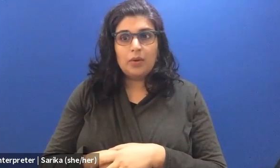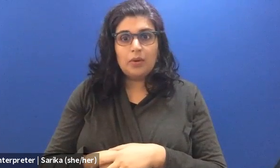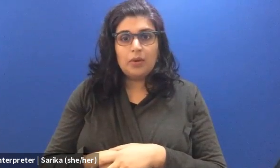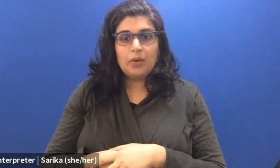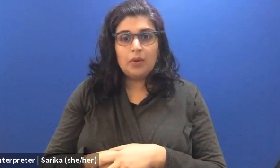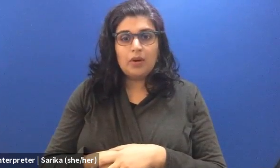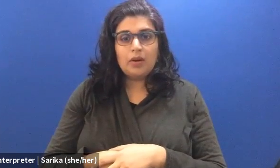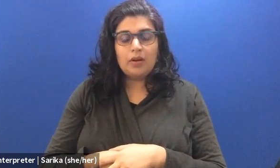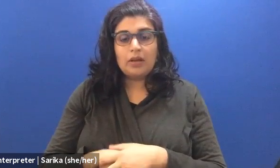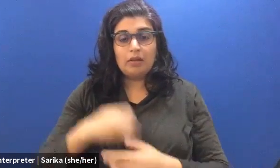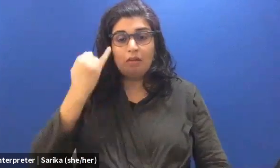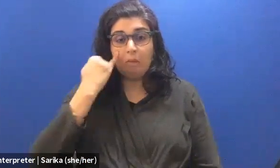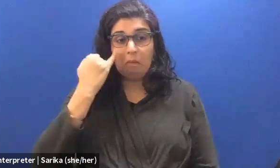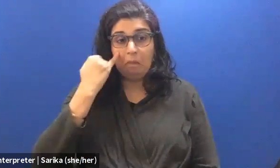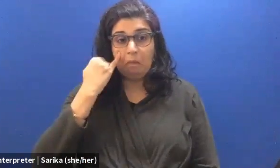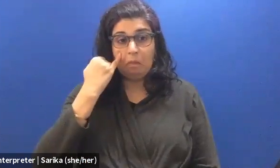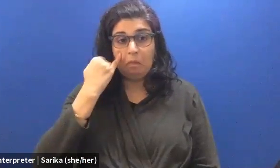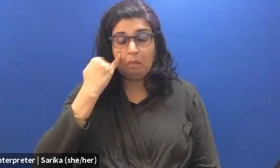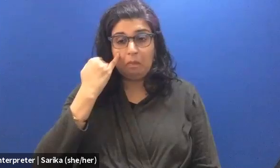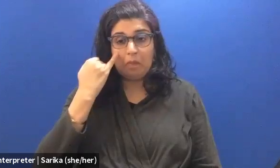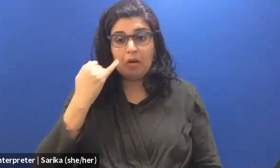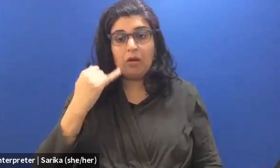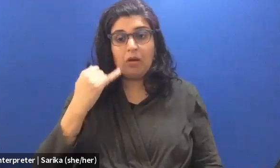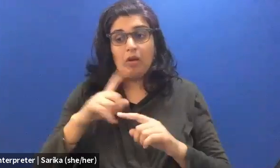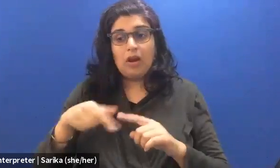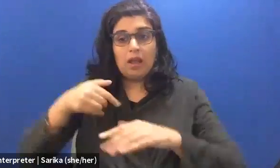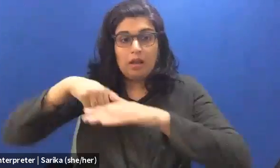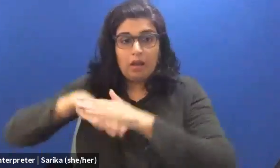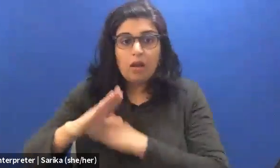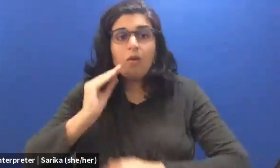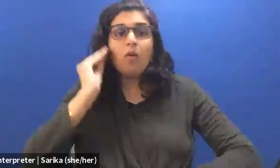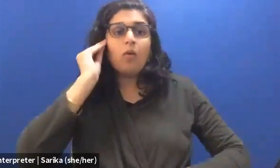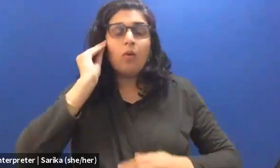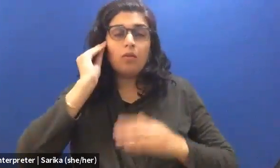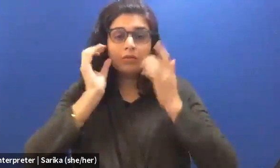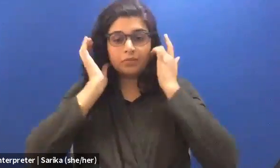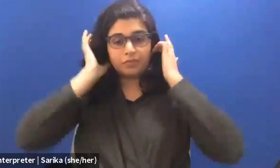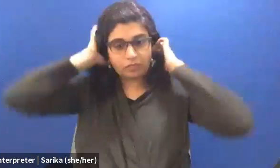you know, when I went into a lot of homes